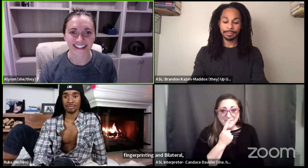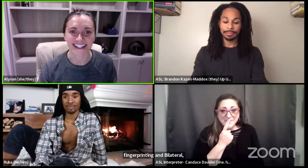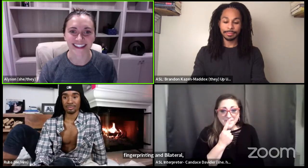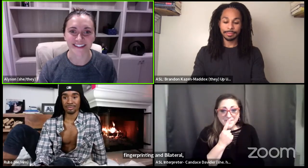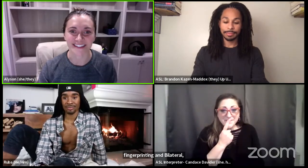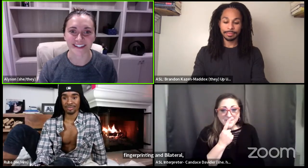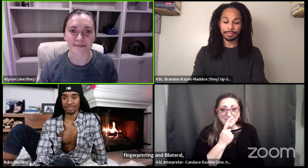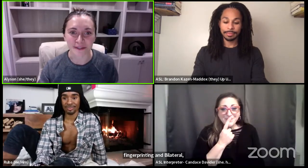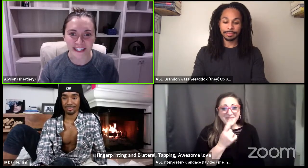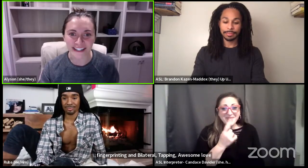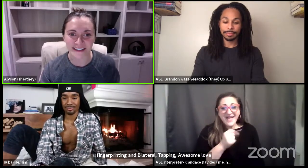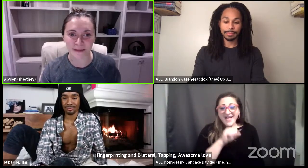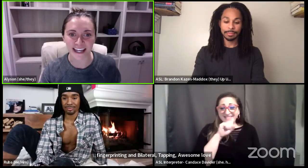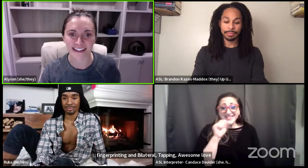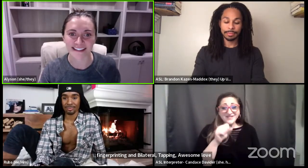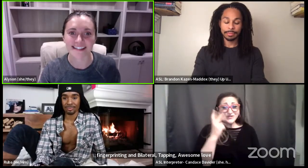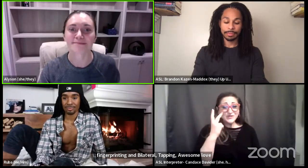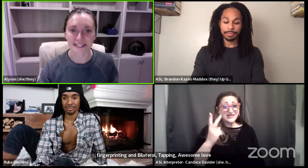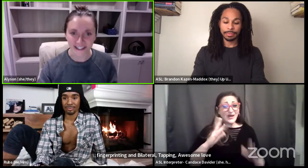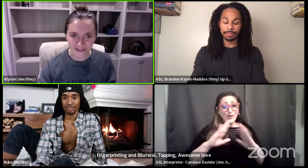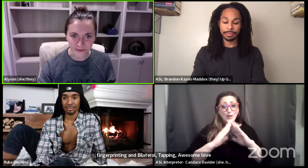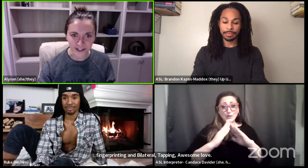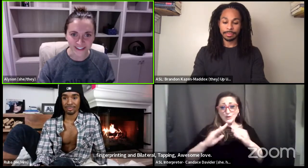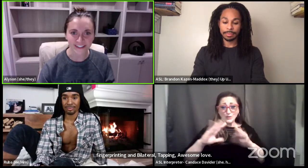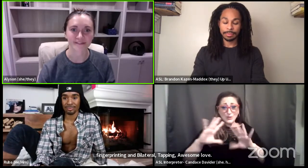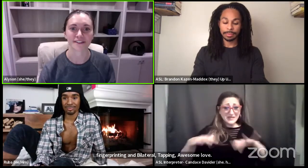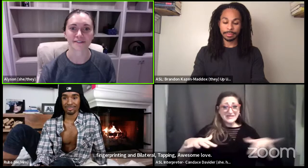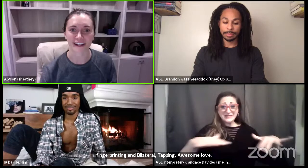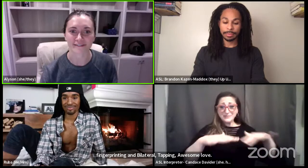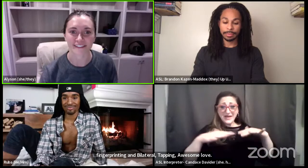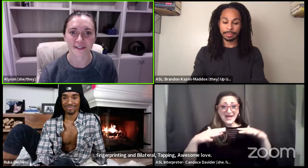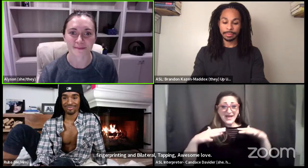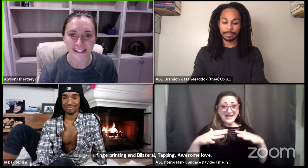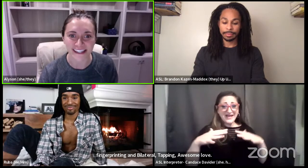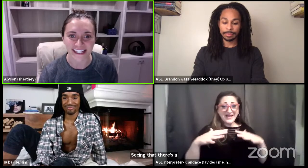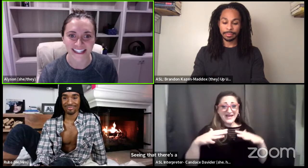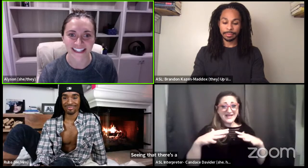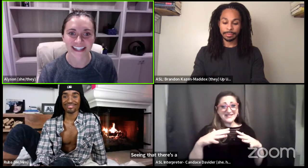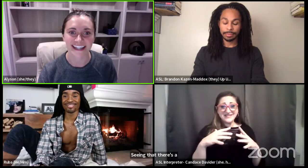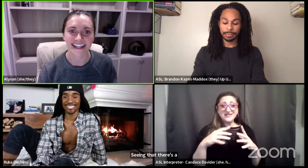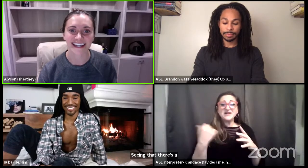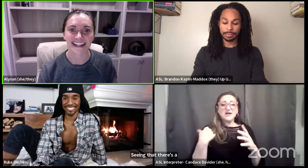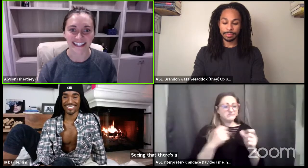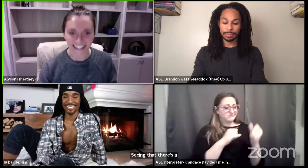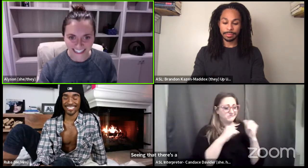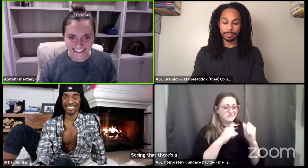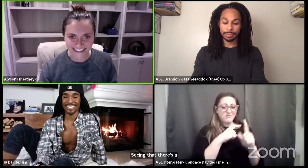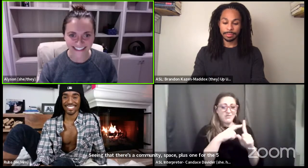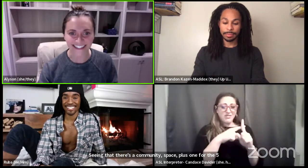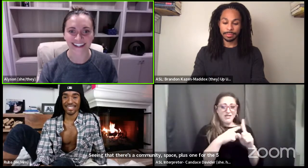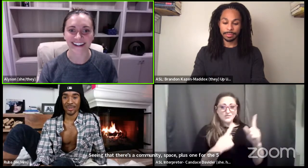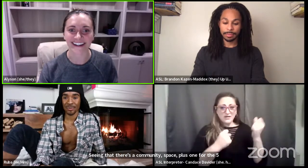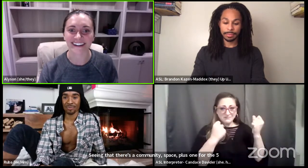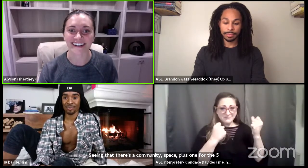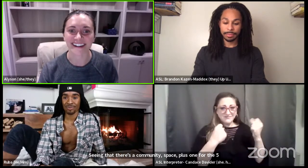Love seeing that there's a community space plus one for the five-finger breathing.